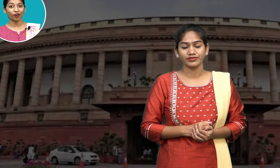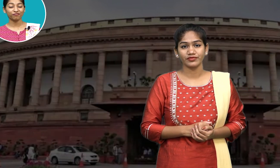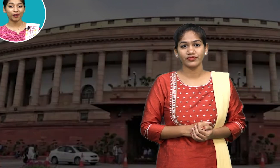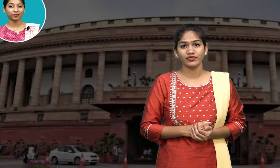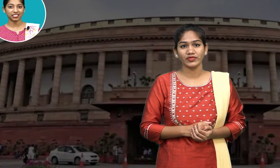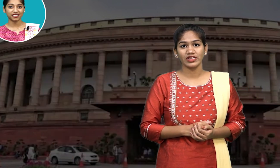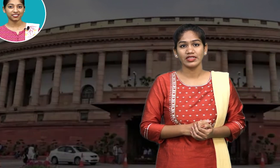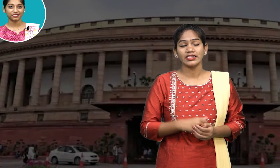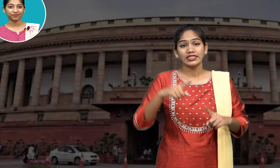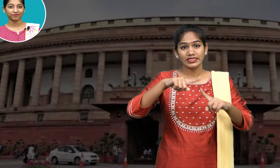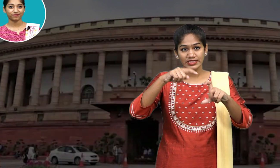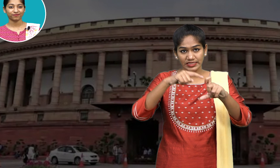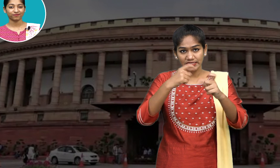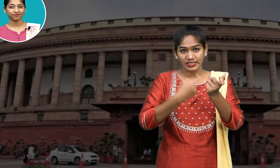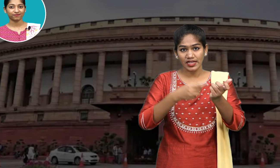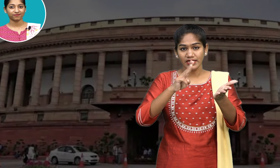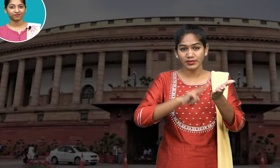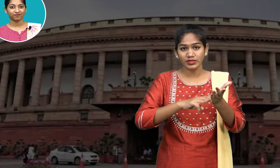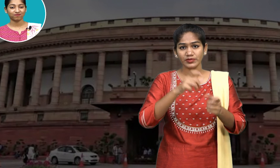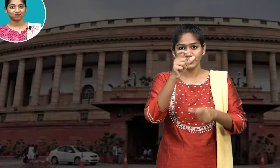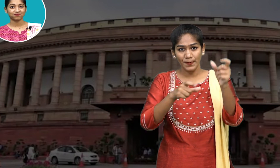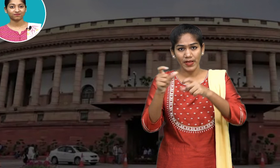Term of members.